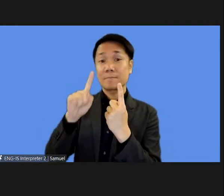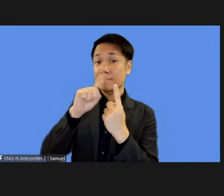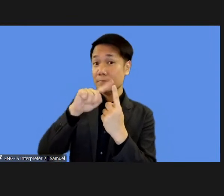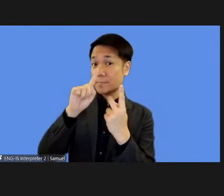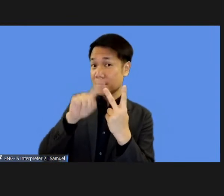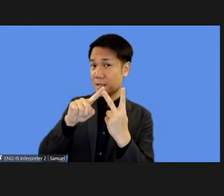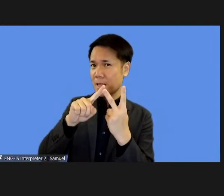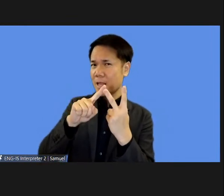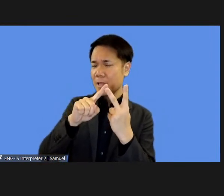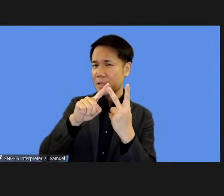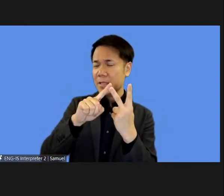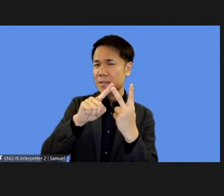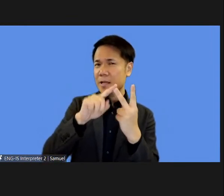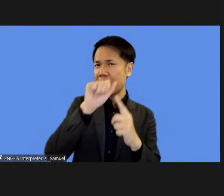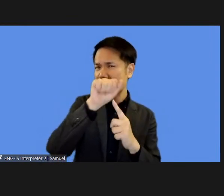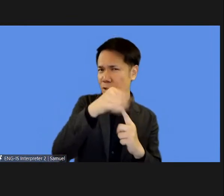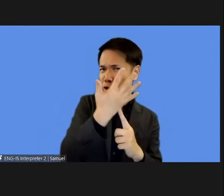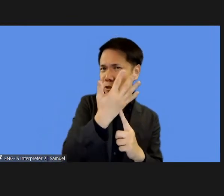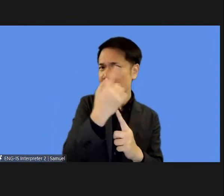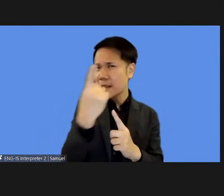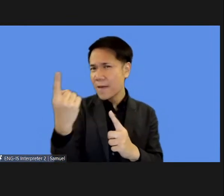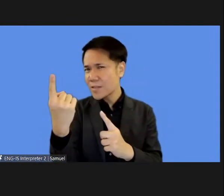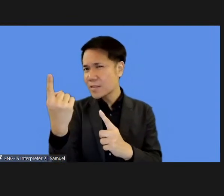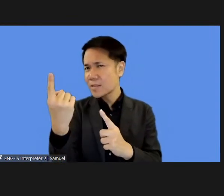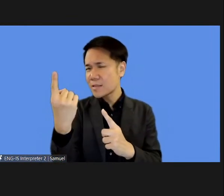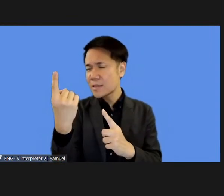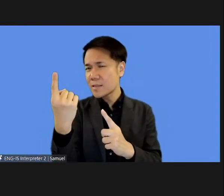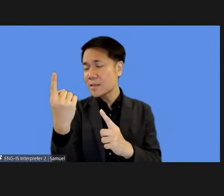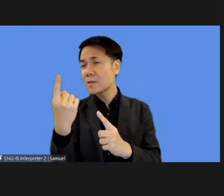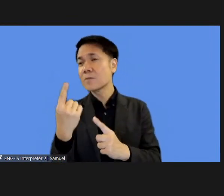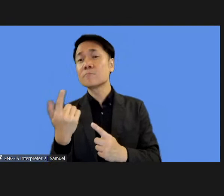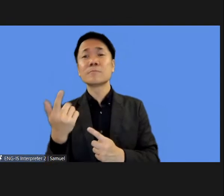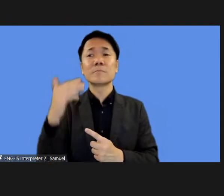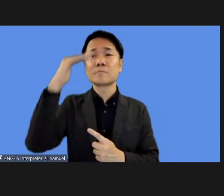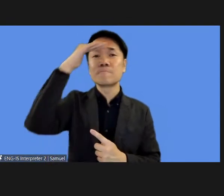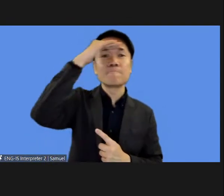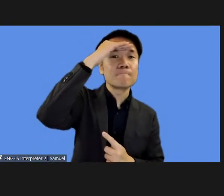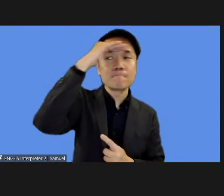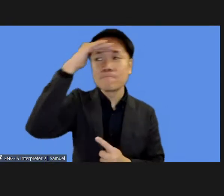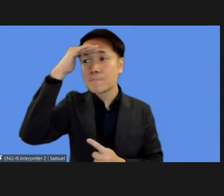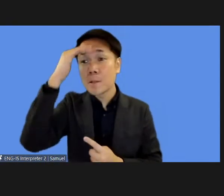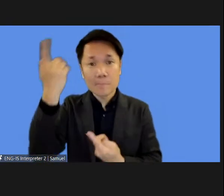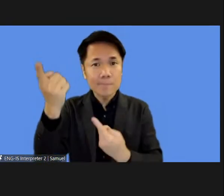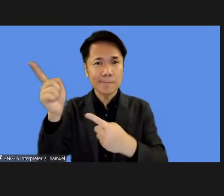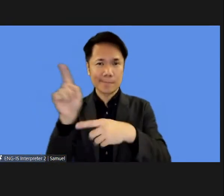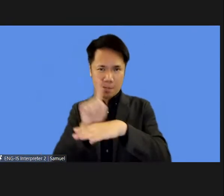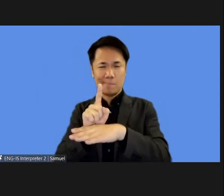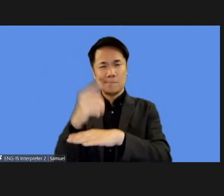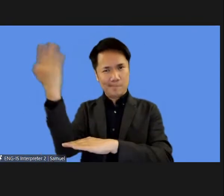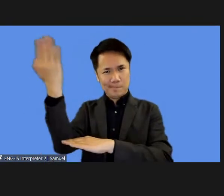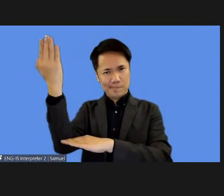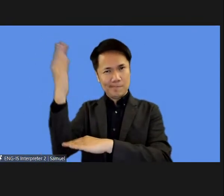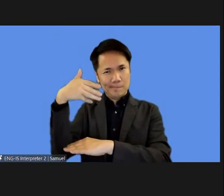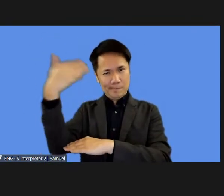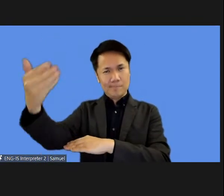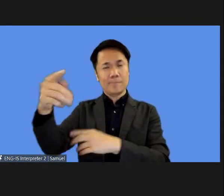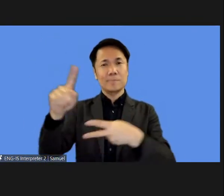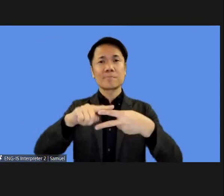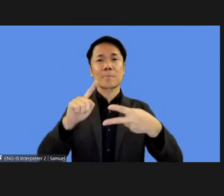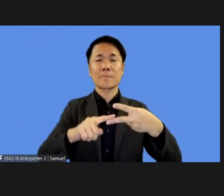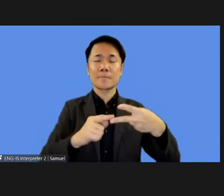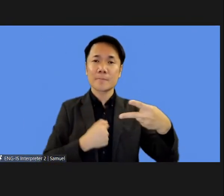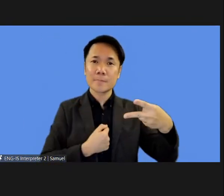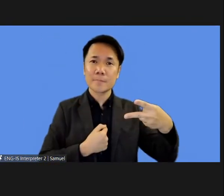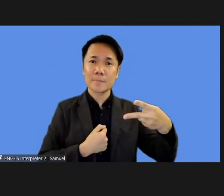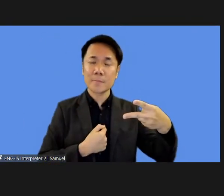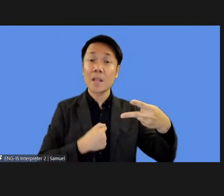SDG 11, who hopefully will join us very, very shortly. But I'll go to Linus straight away for you to give us the main recommendations from